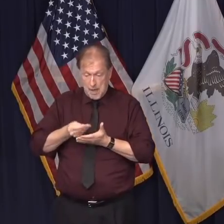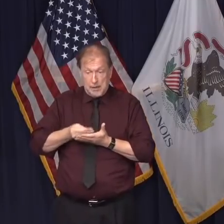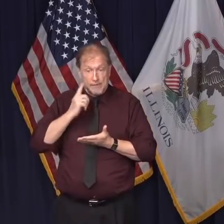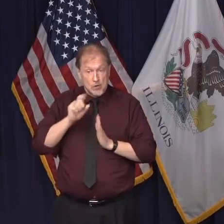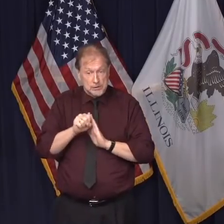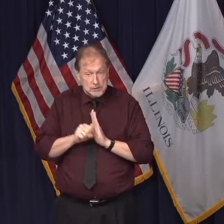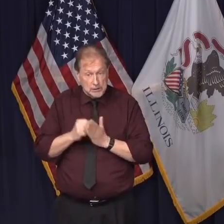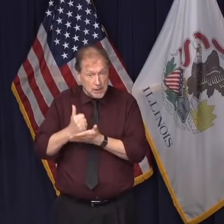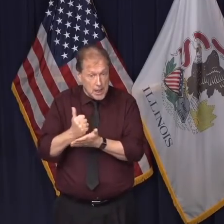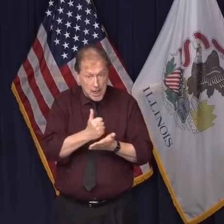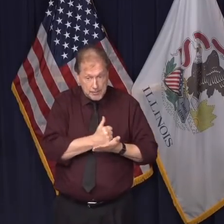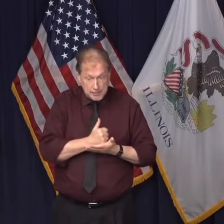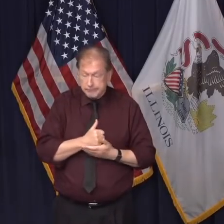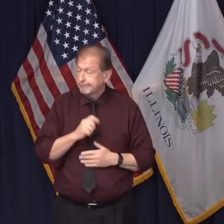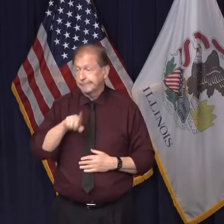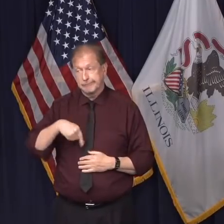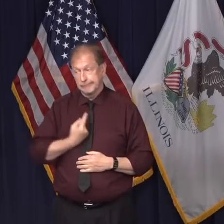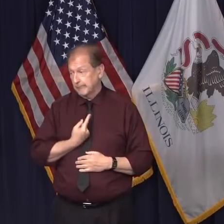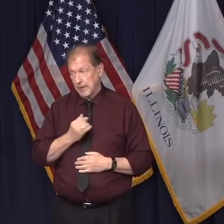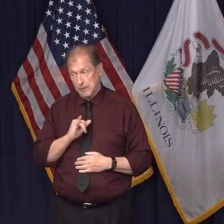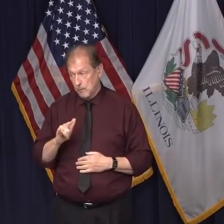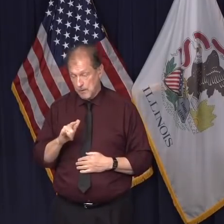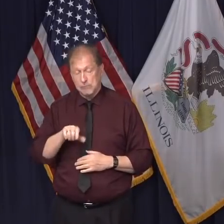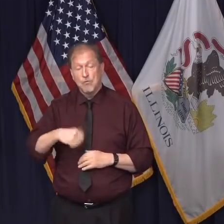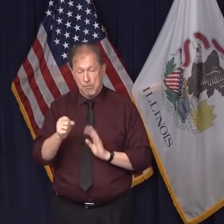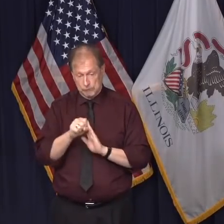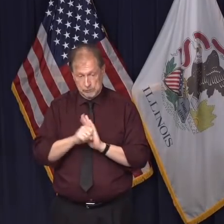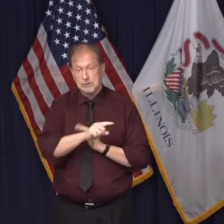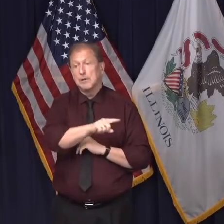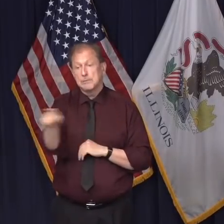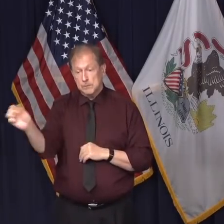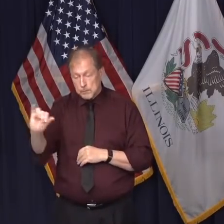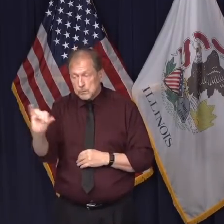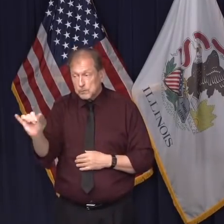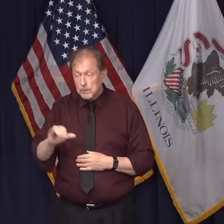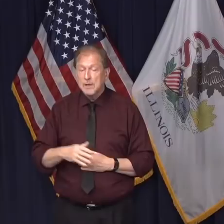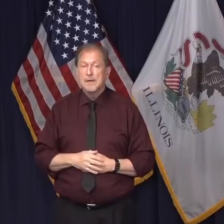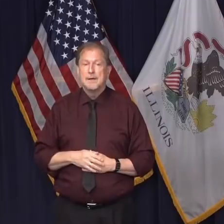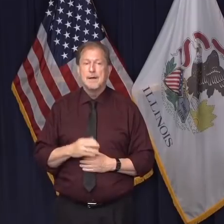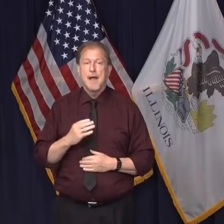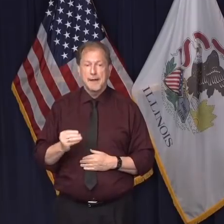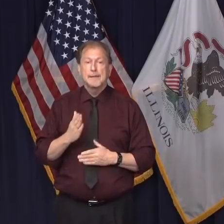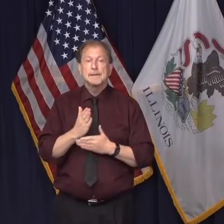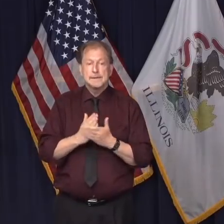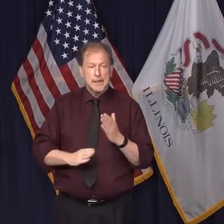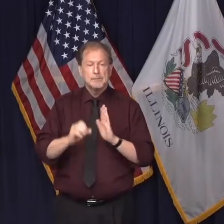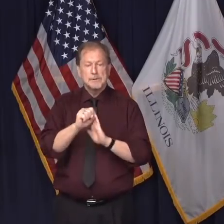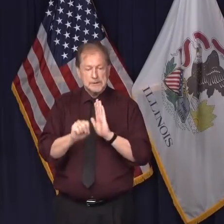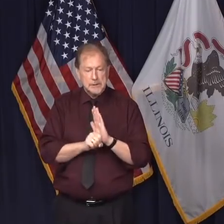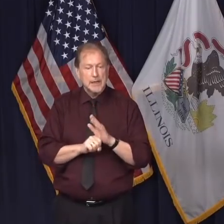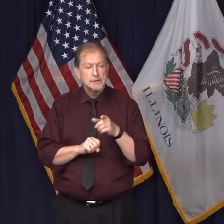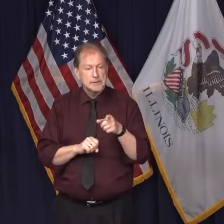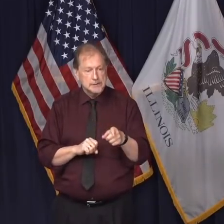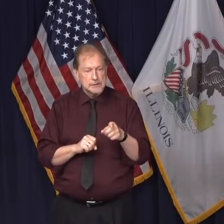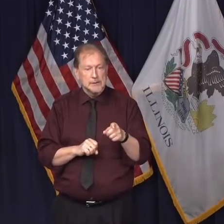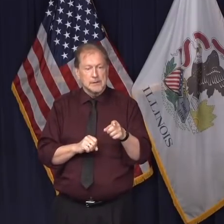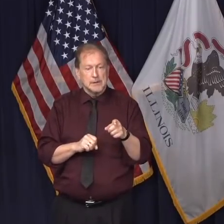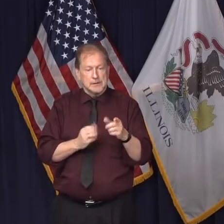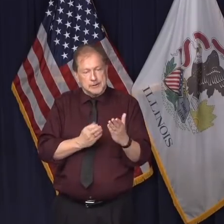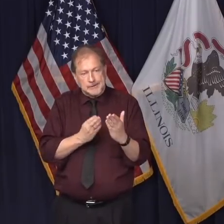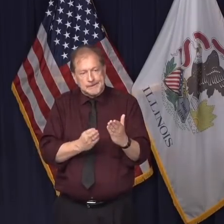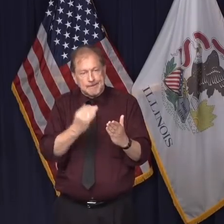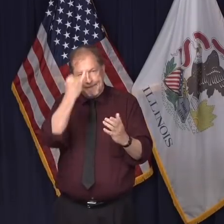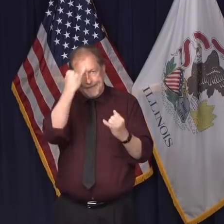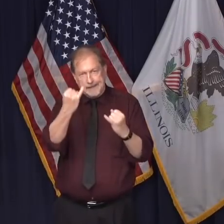Again, we're not in a unique position. What other states have done certainly is some states have put forward cuts that they